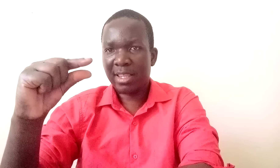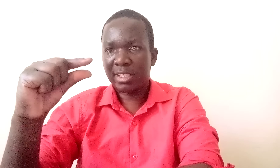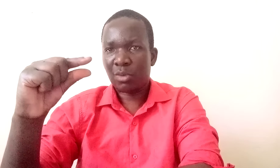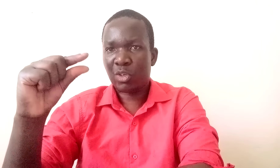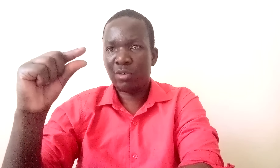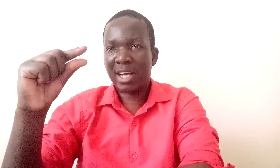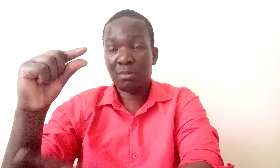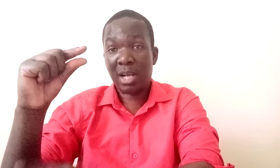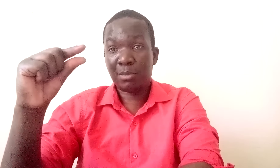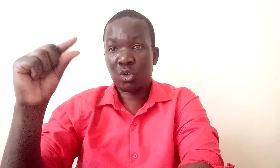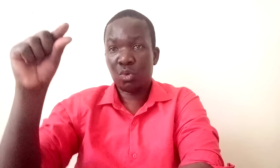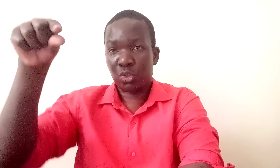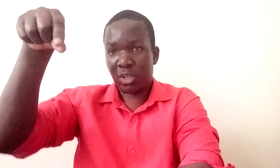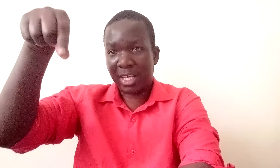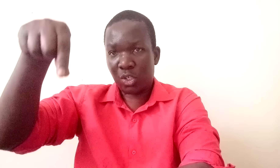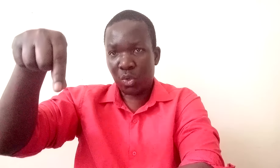this, when you invert it becomes Q, so that's Q,